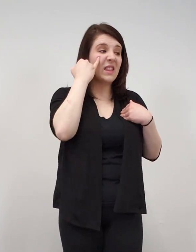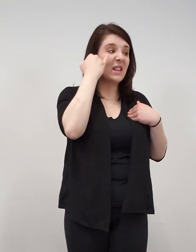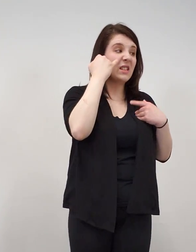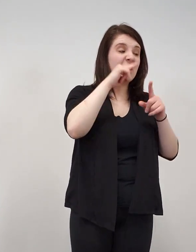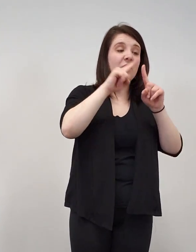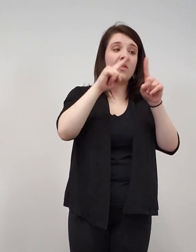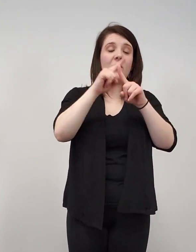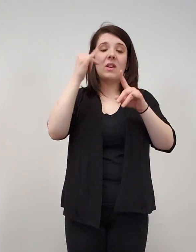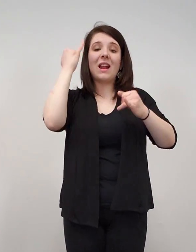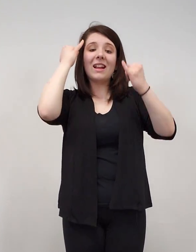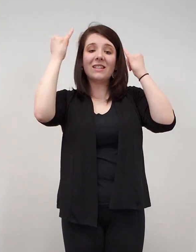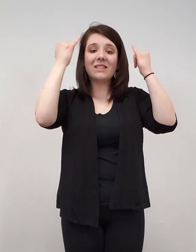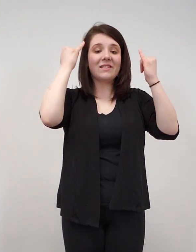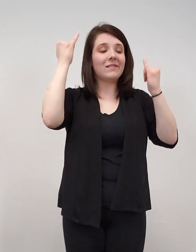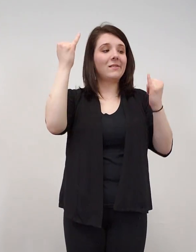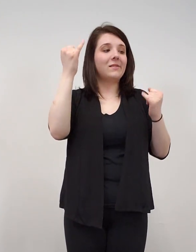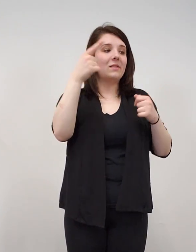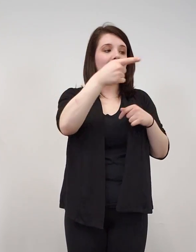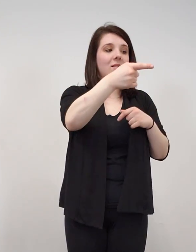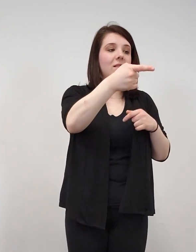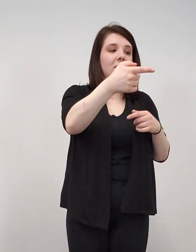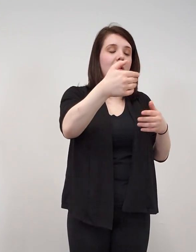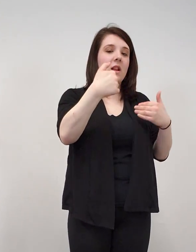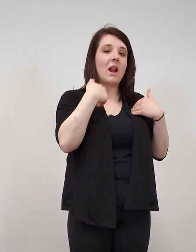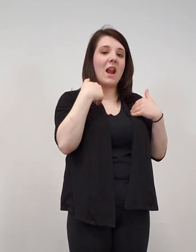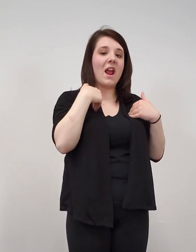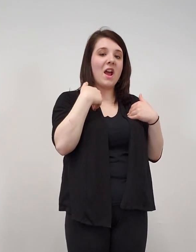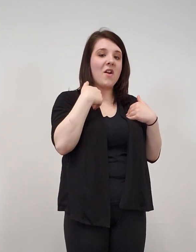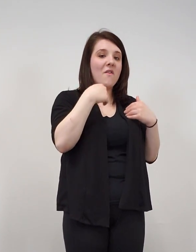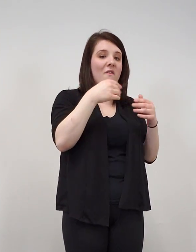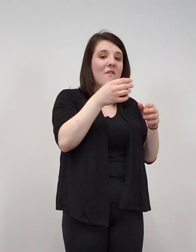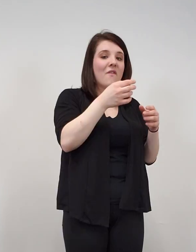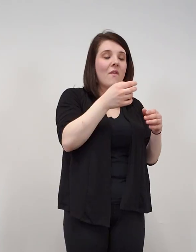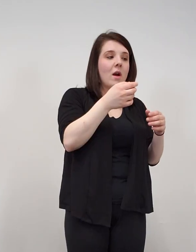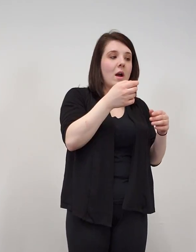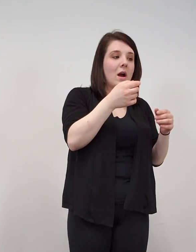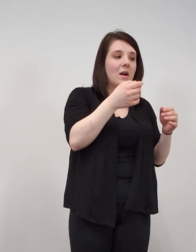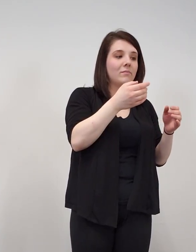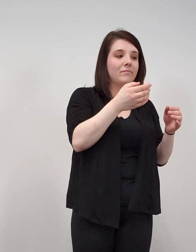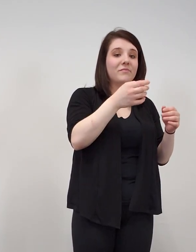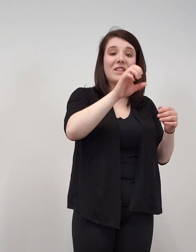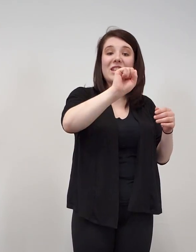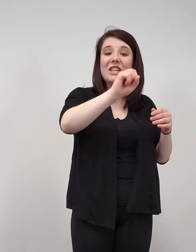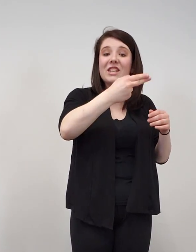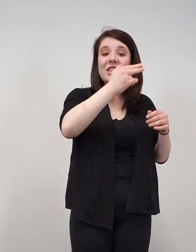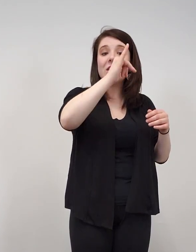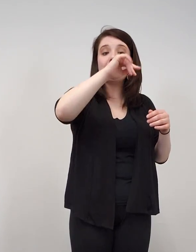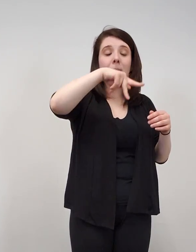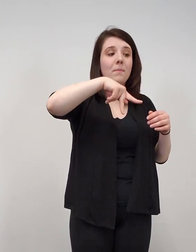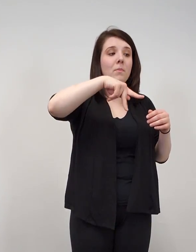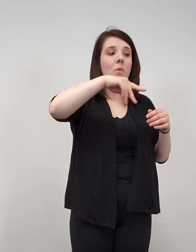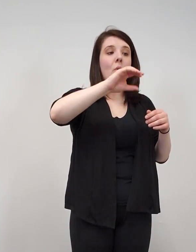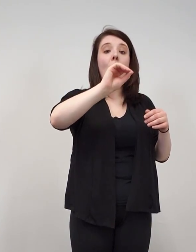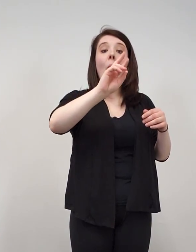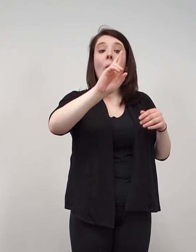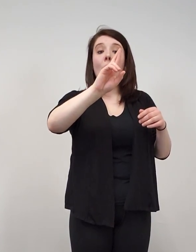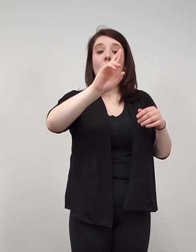shoot became the mantra for people who wanted to get rid of extremists or radicals in the United States because of the fear of the Red